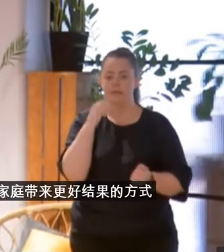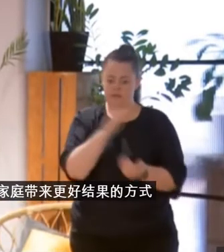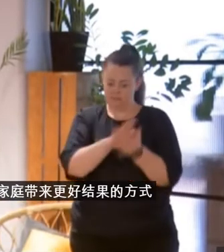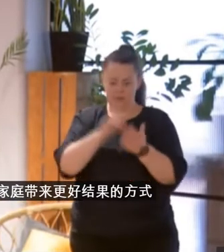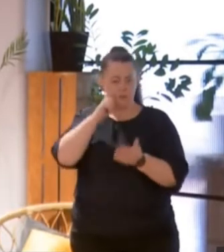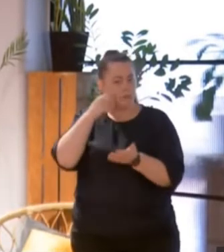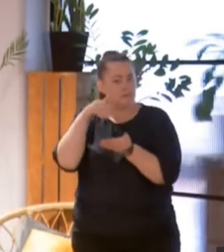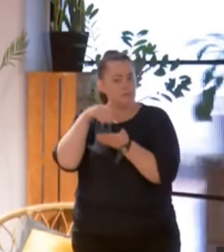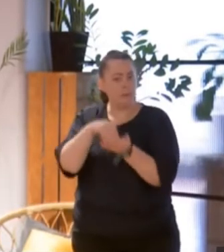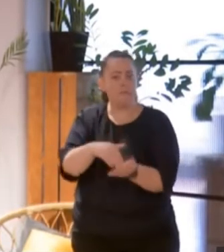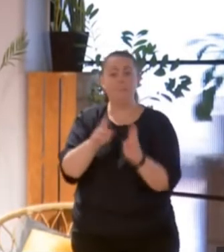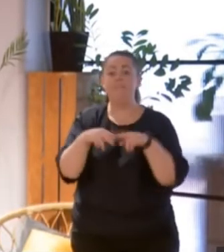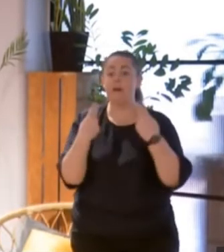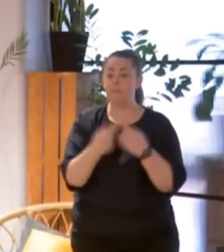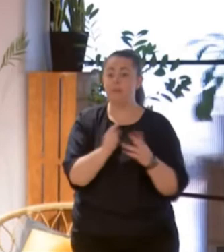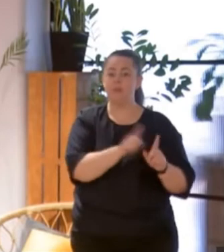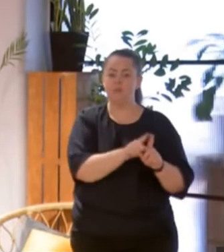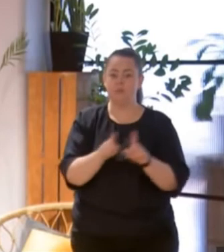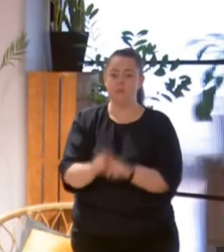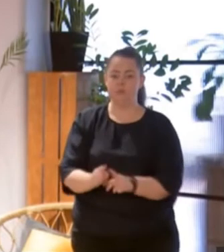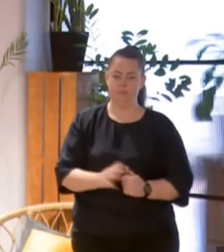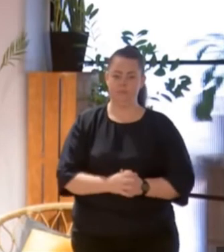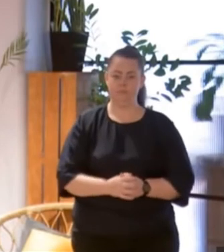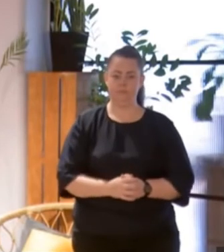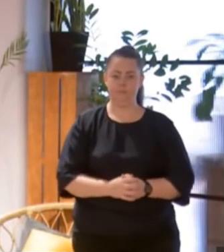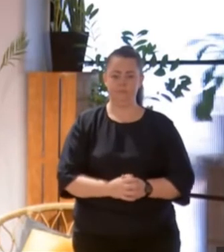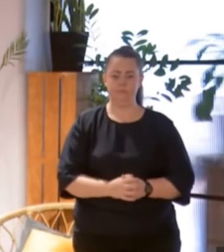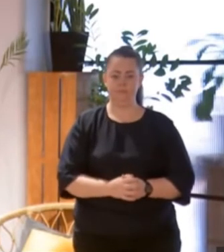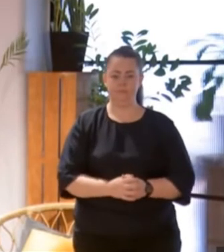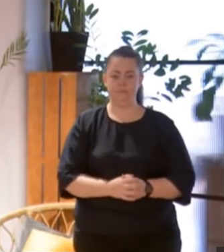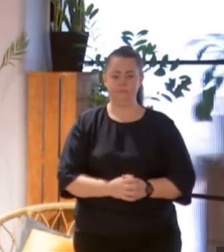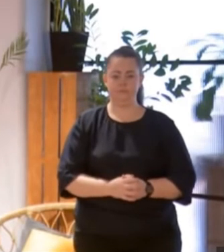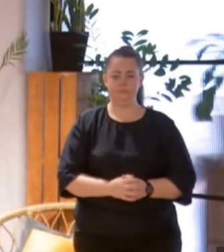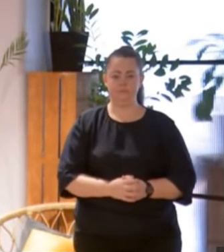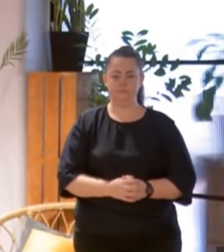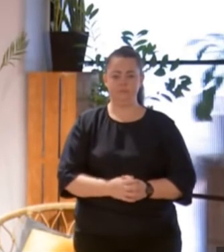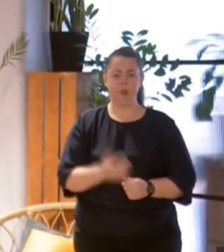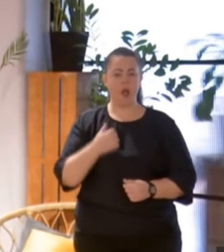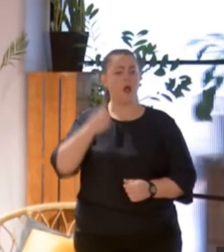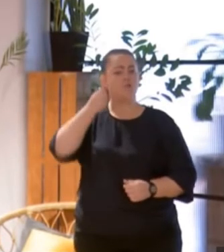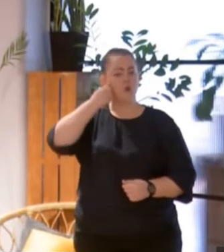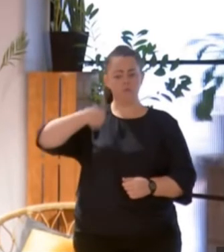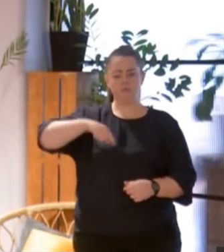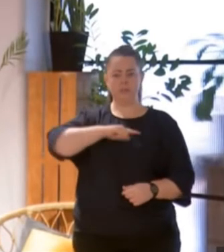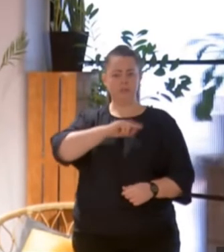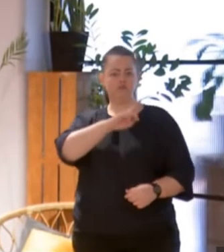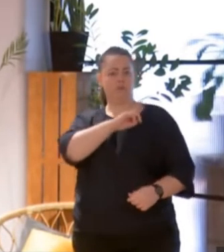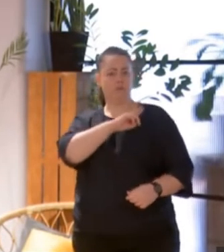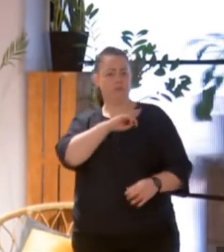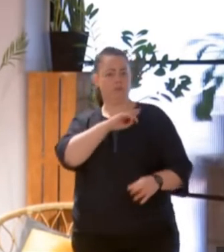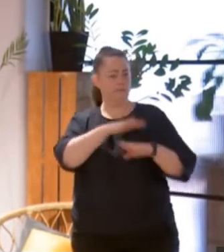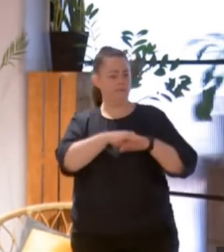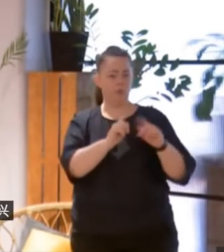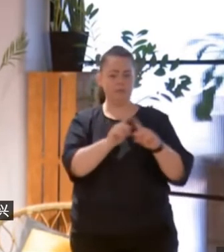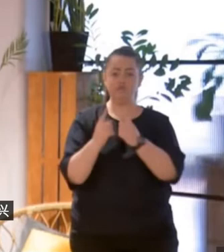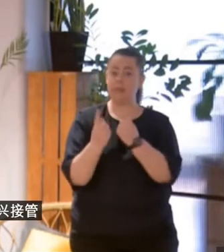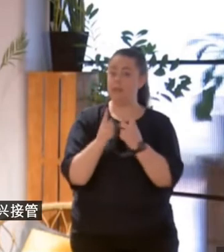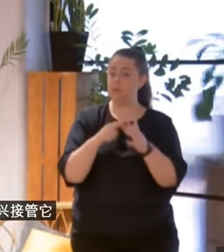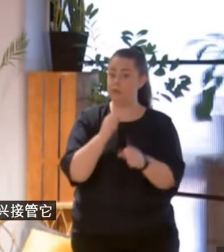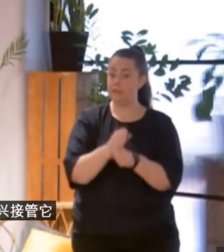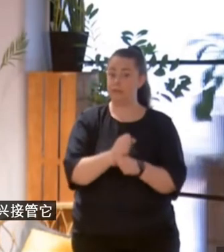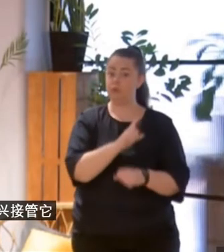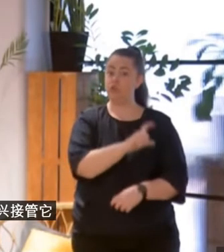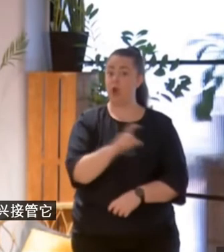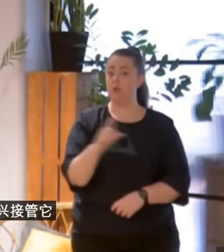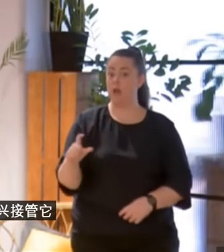in the past about the importance and where we would, from a state perspective, look at our responsibilities in the area of childcare. We are very happy to